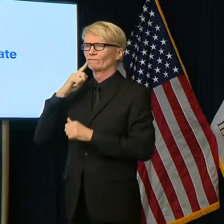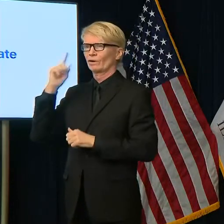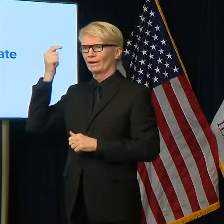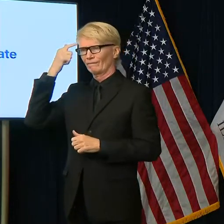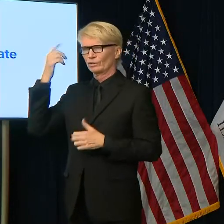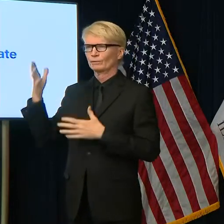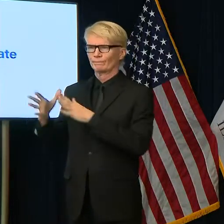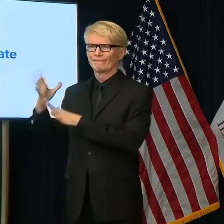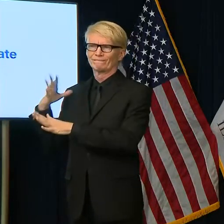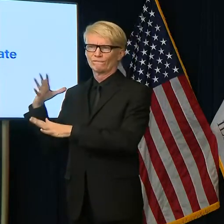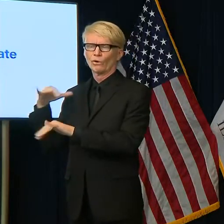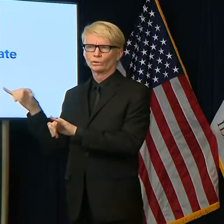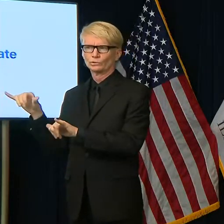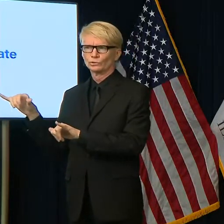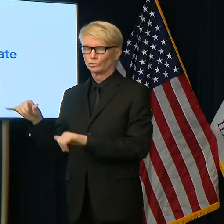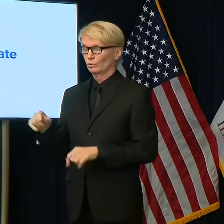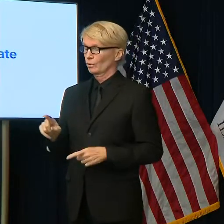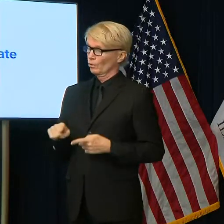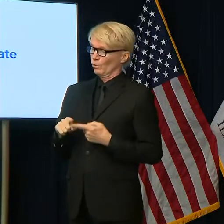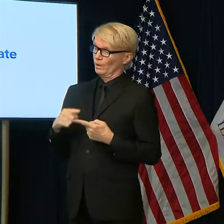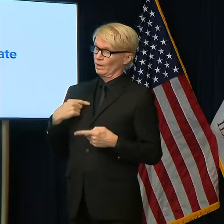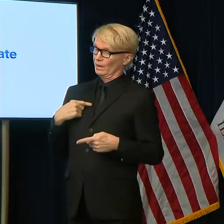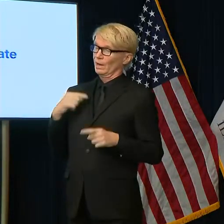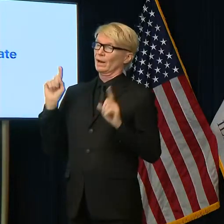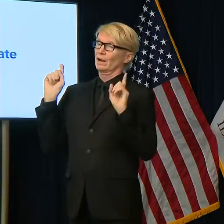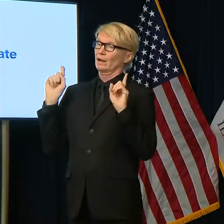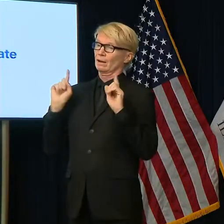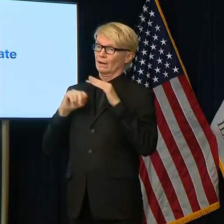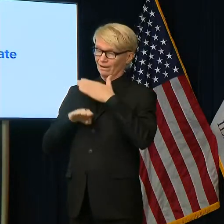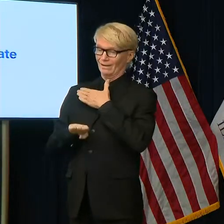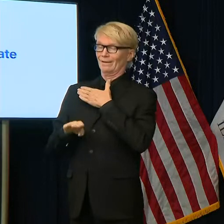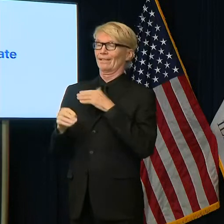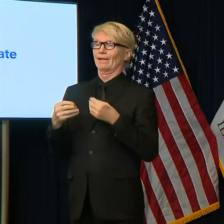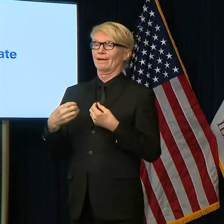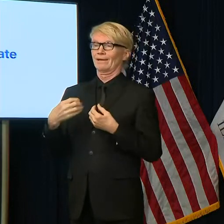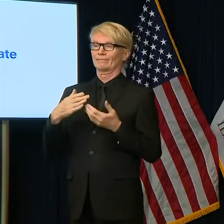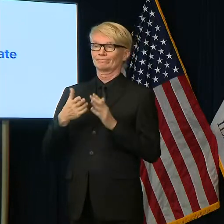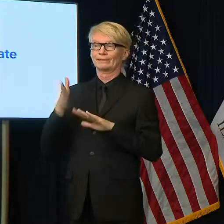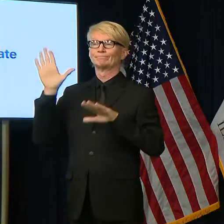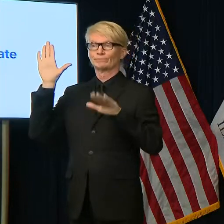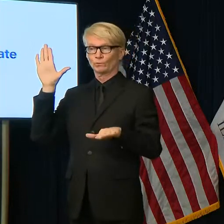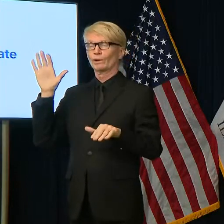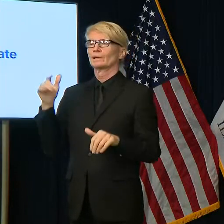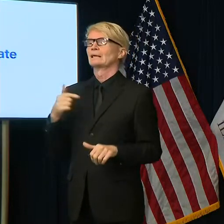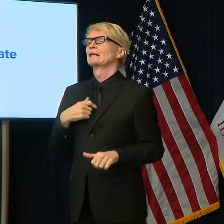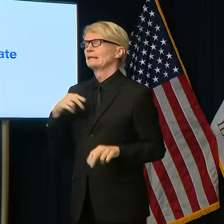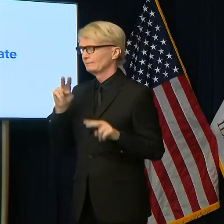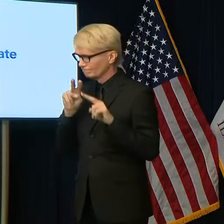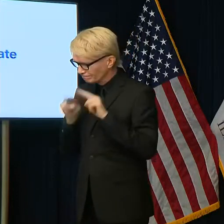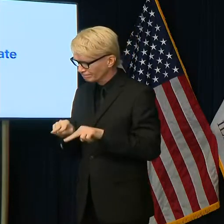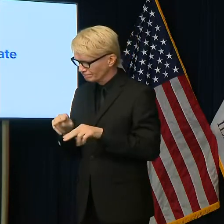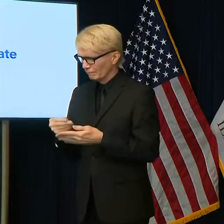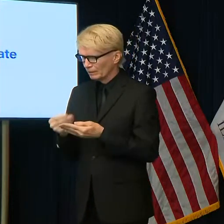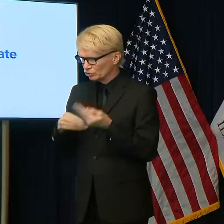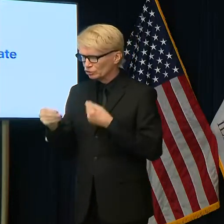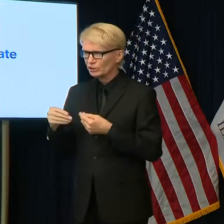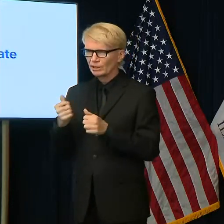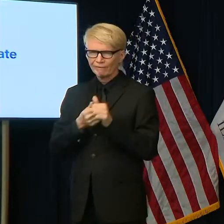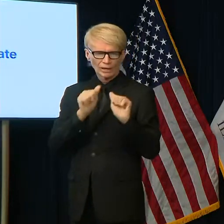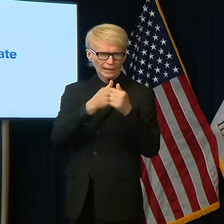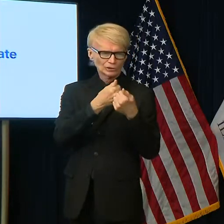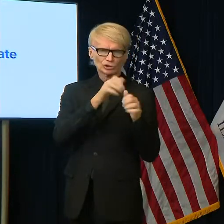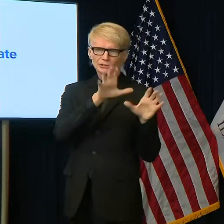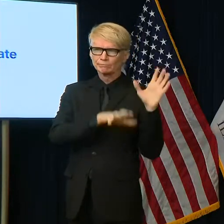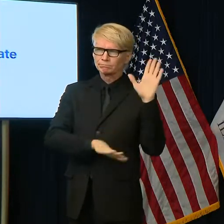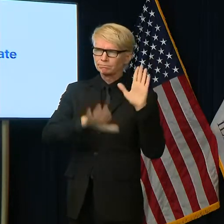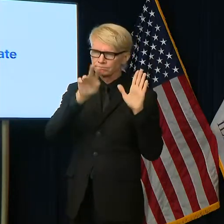I came in office, I really dug into every agency and into the budget in a fashion that allowed me to see what